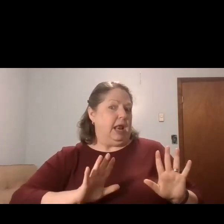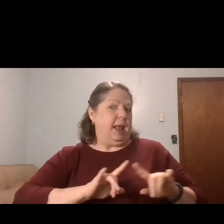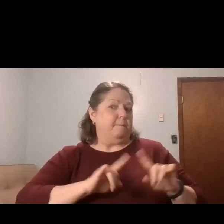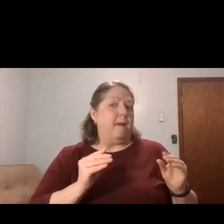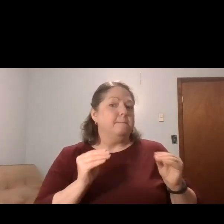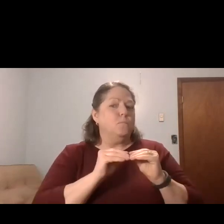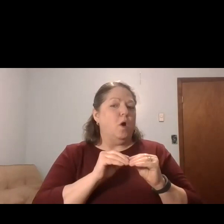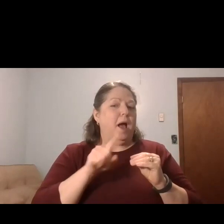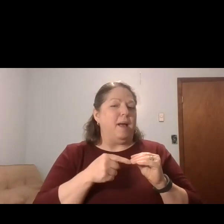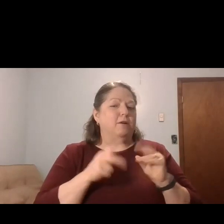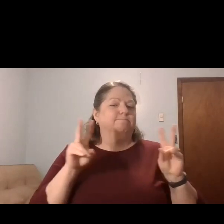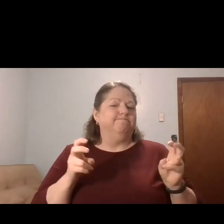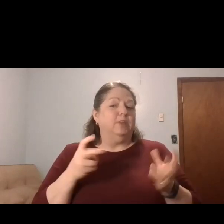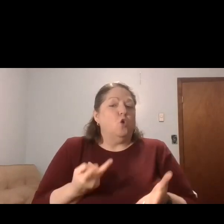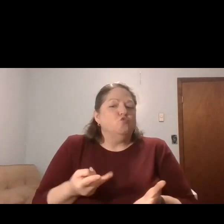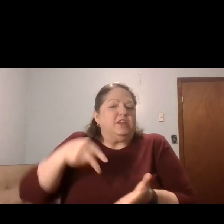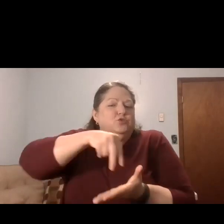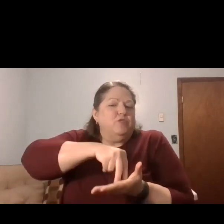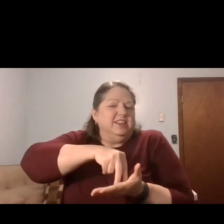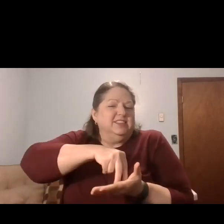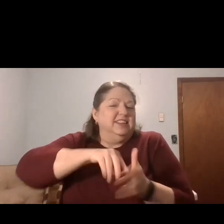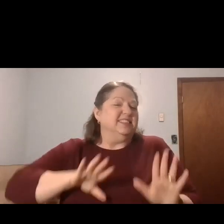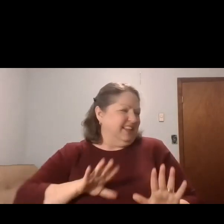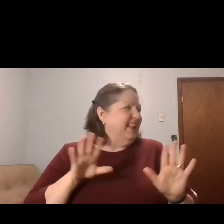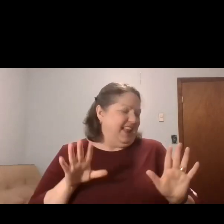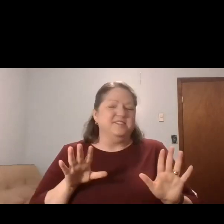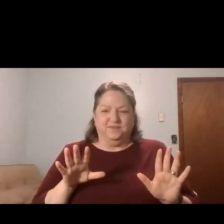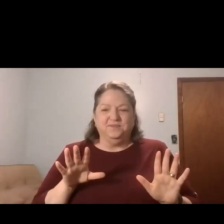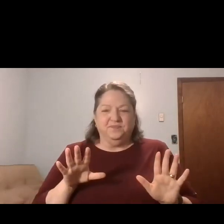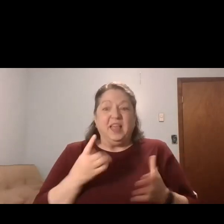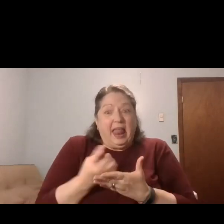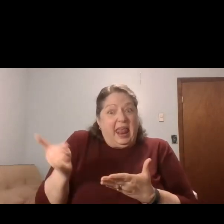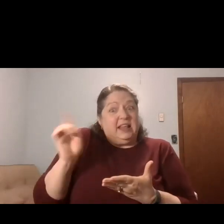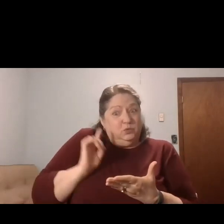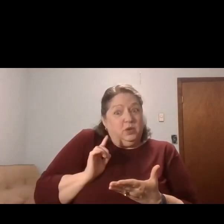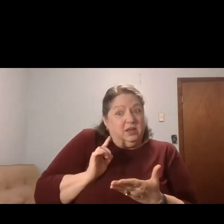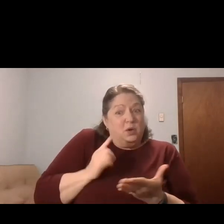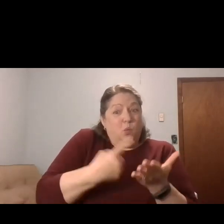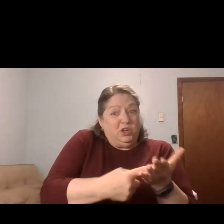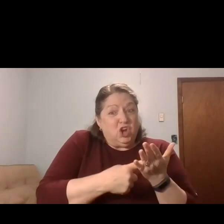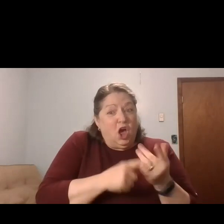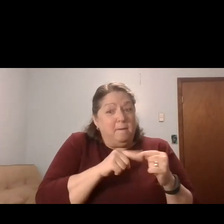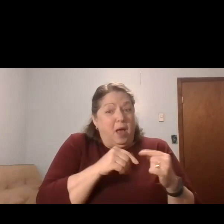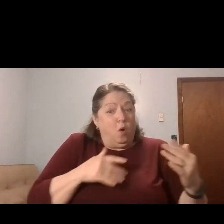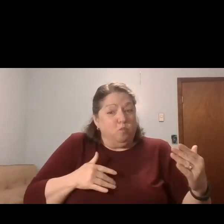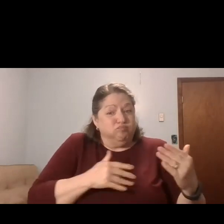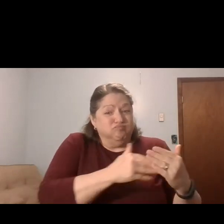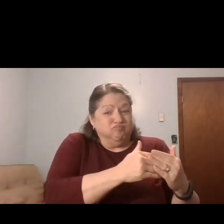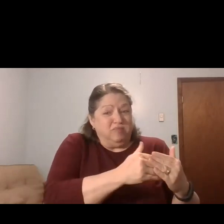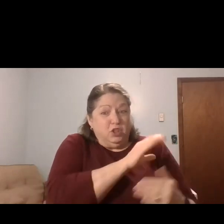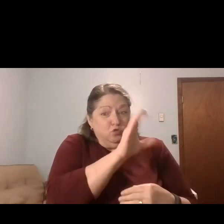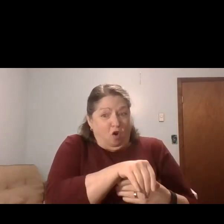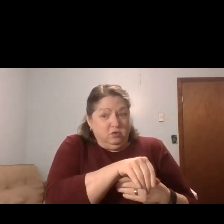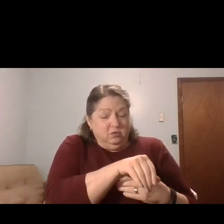Resurrection Sunday. And last week we spoke about what happened up until the cross. Today I want to talk about